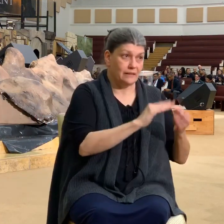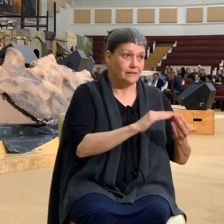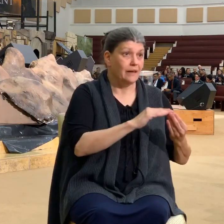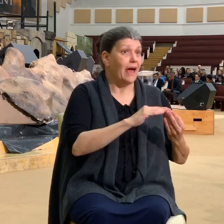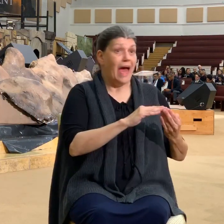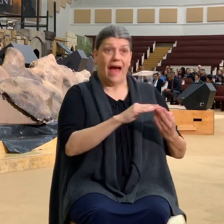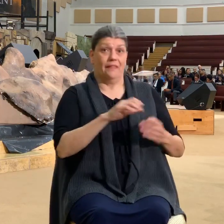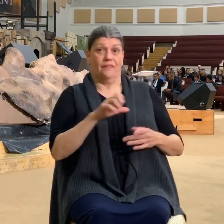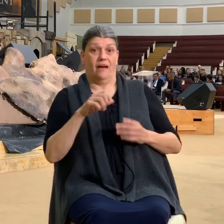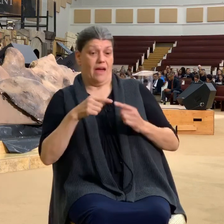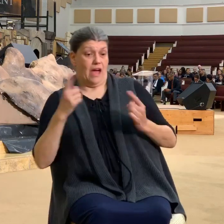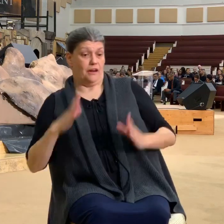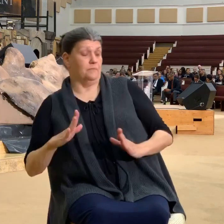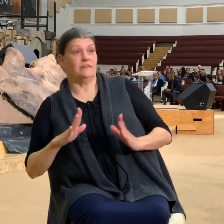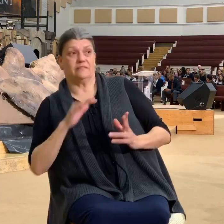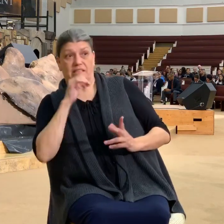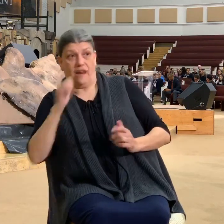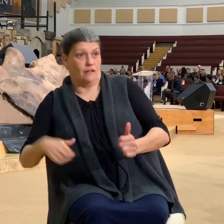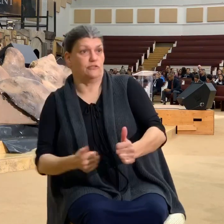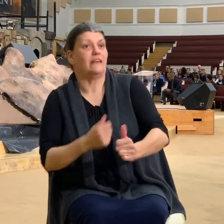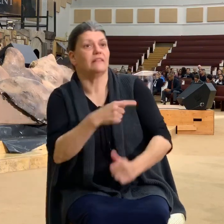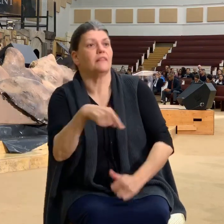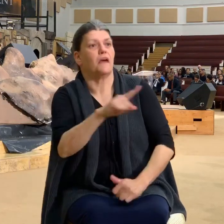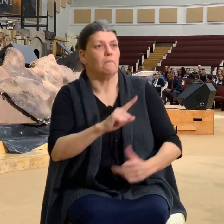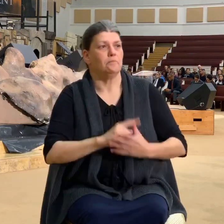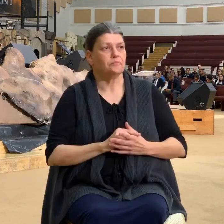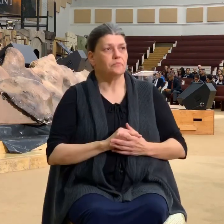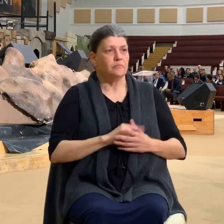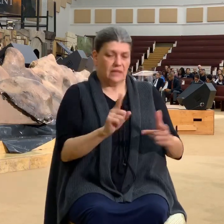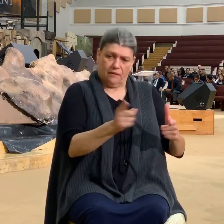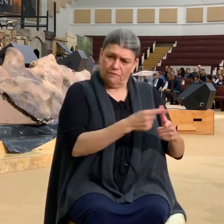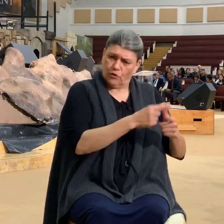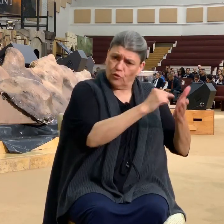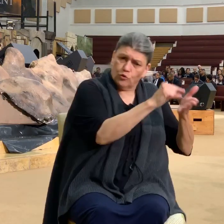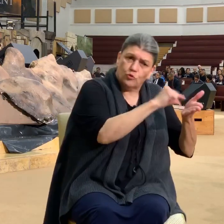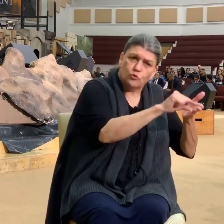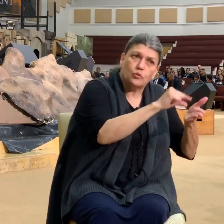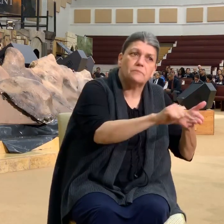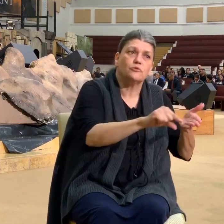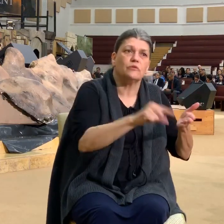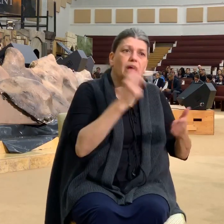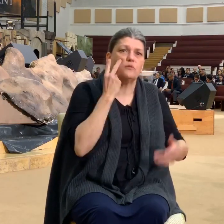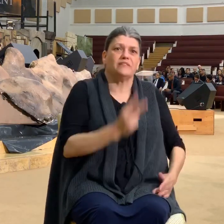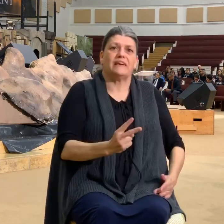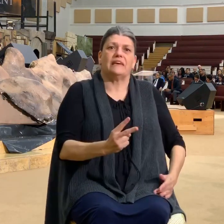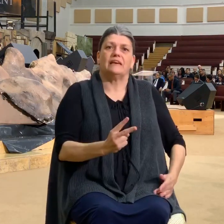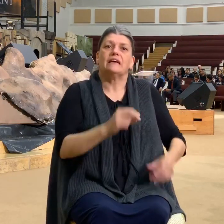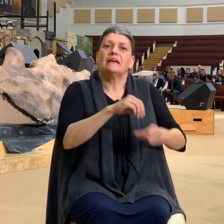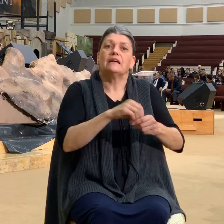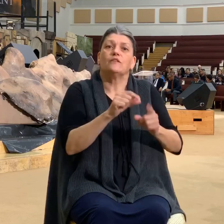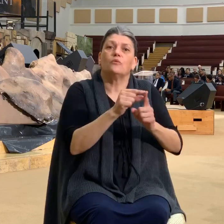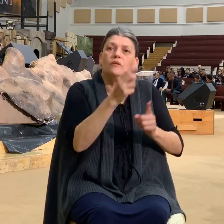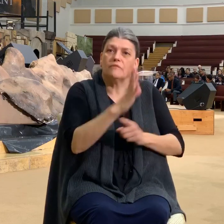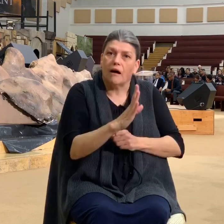Jacob." So here was a scripture. This is one of the first places you see this in the Word of